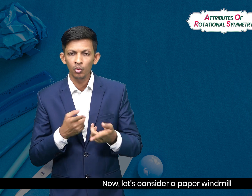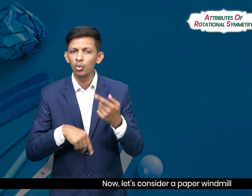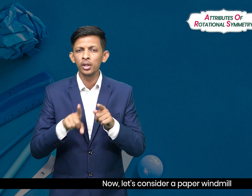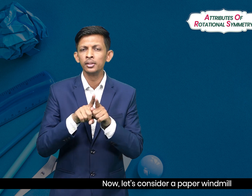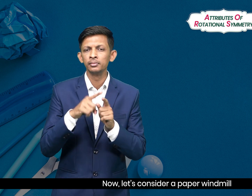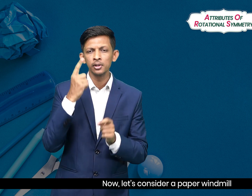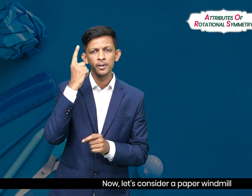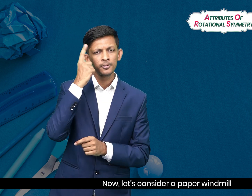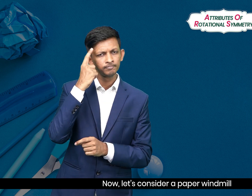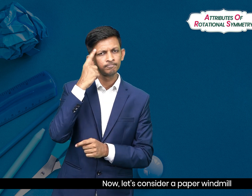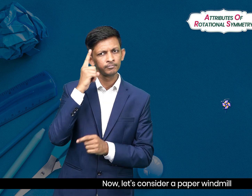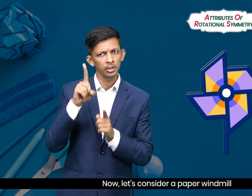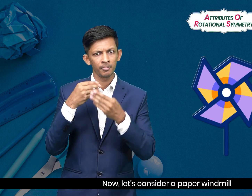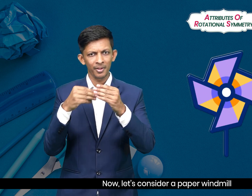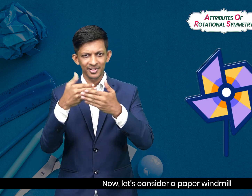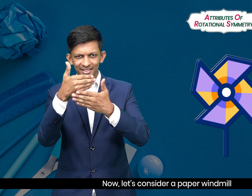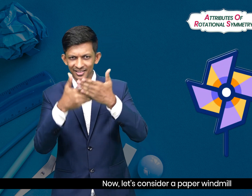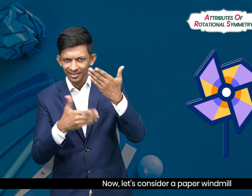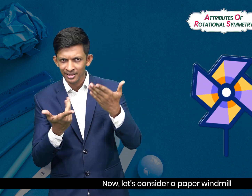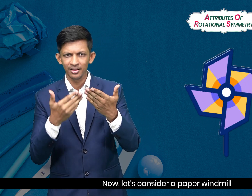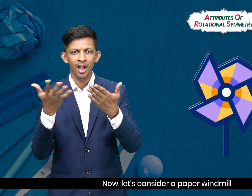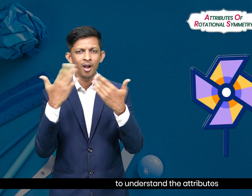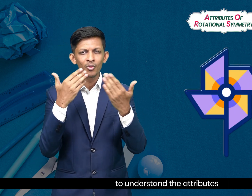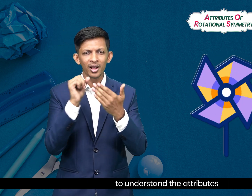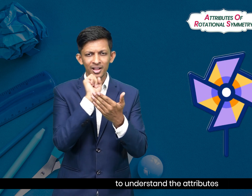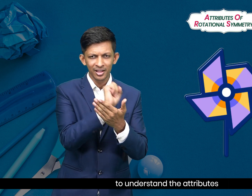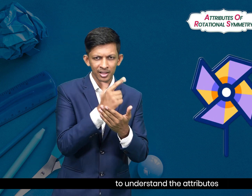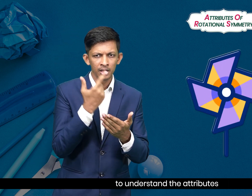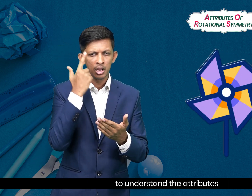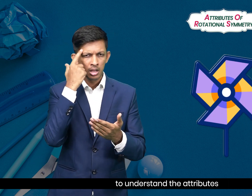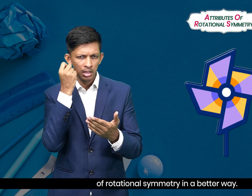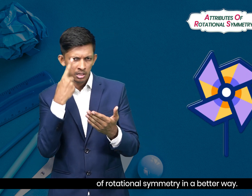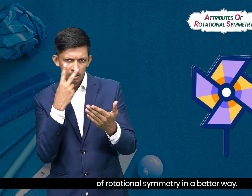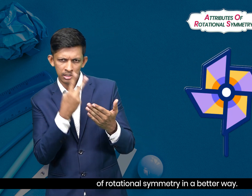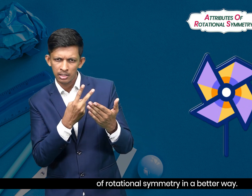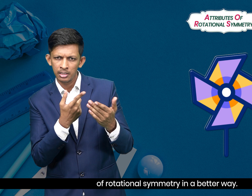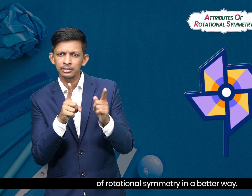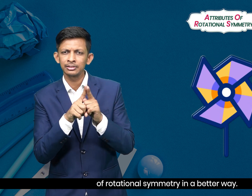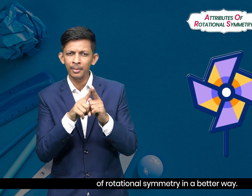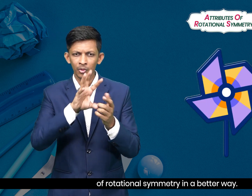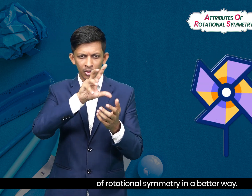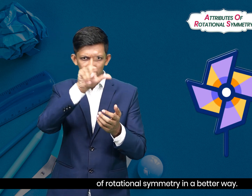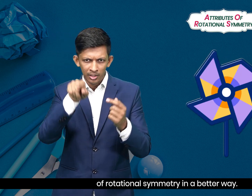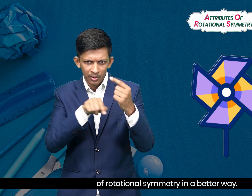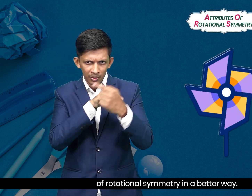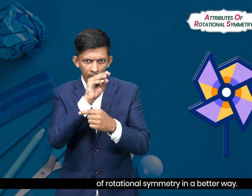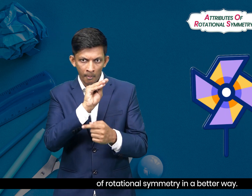Now, let's consider a paper windmill to understand the attributes of rotational symmetry in a better way.